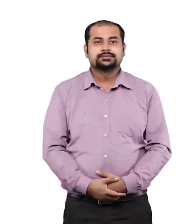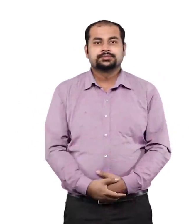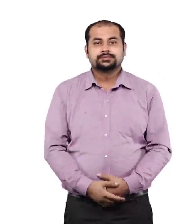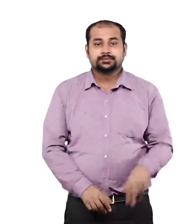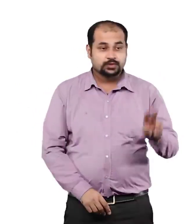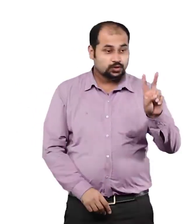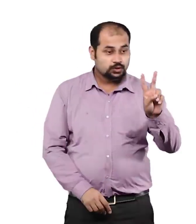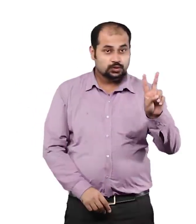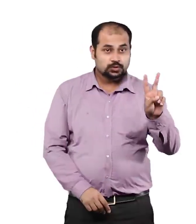2.